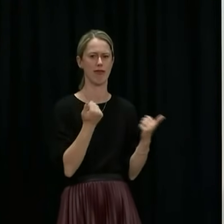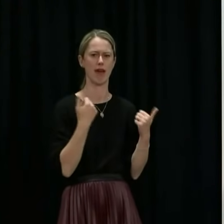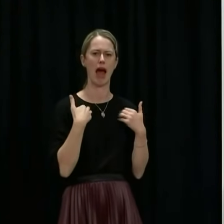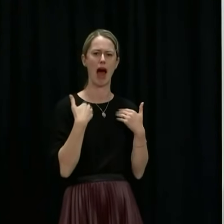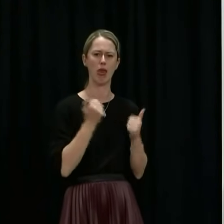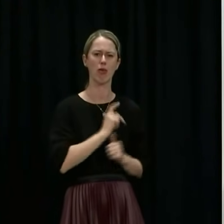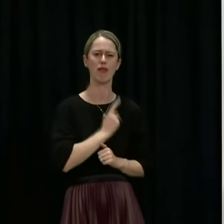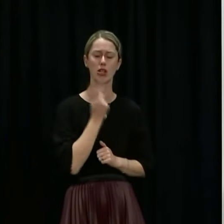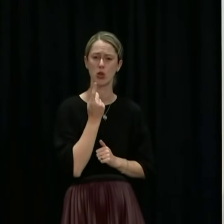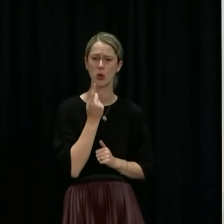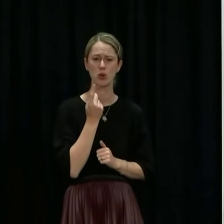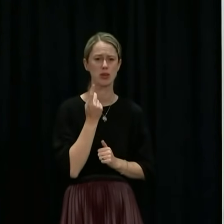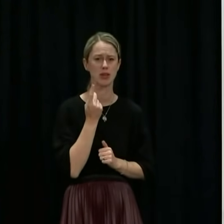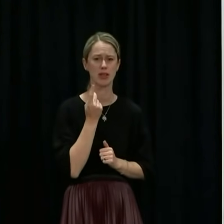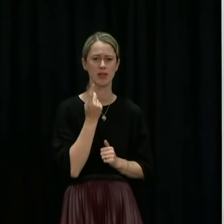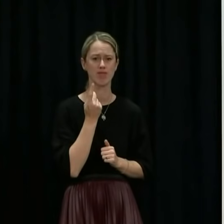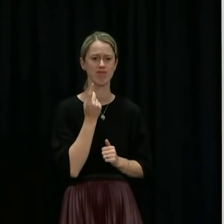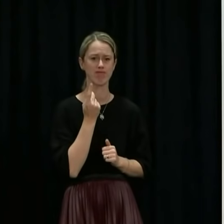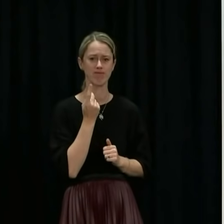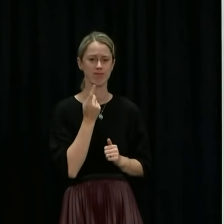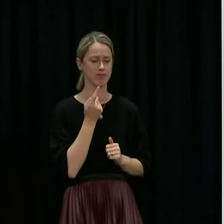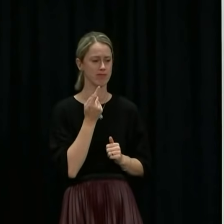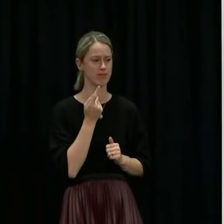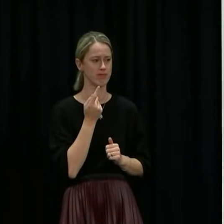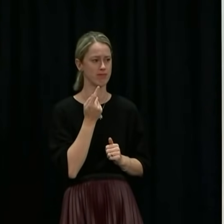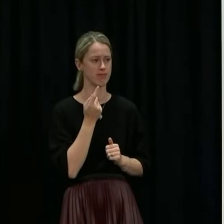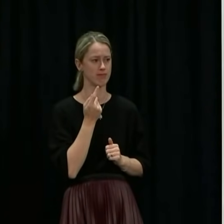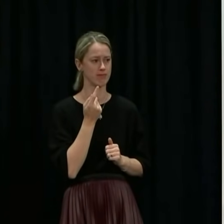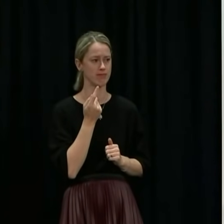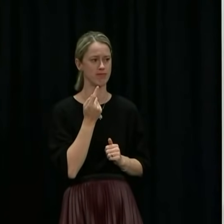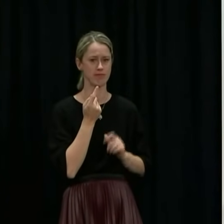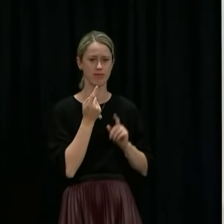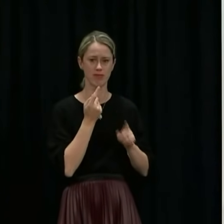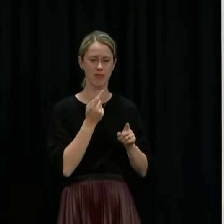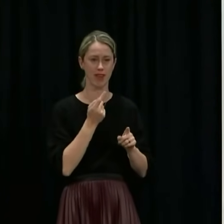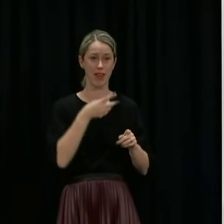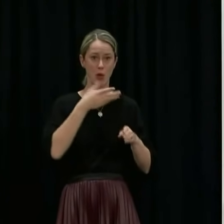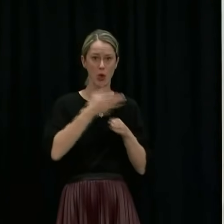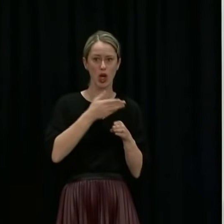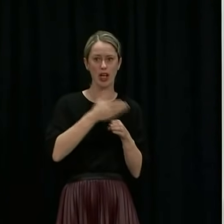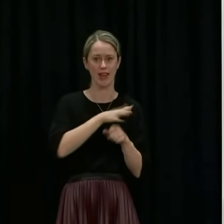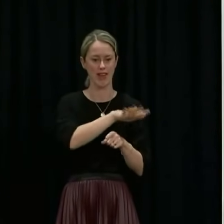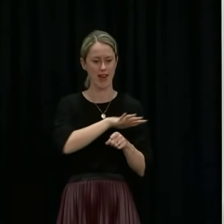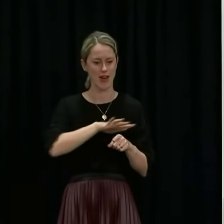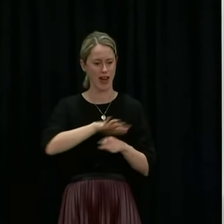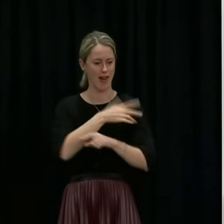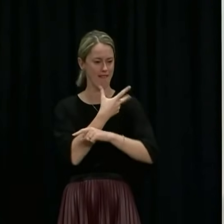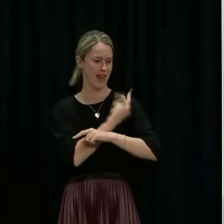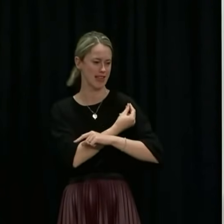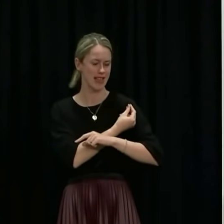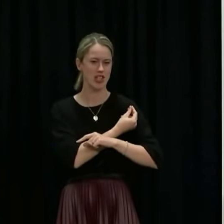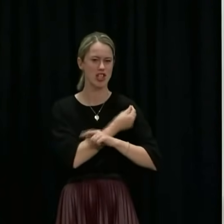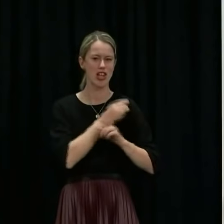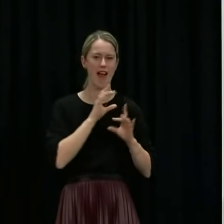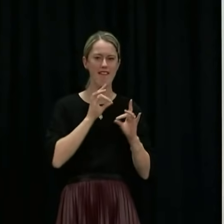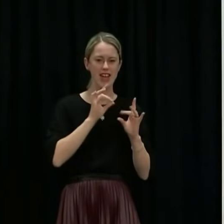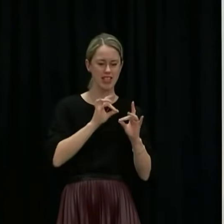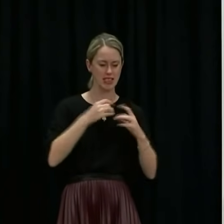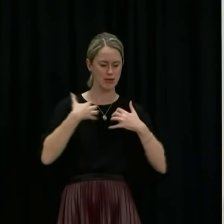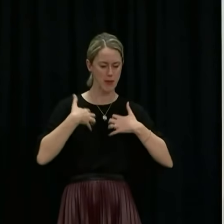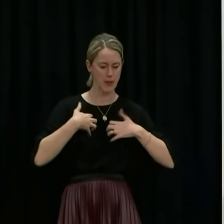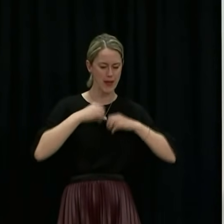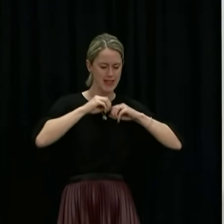and including those for whom vaccination, infectious diseases and epidemiology are their specialty, and they are